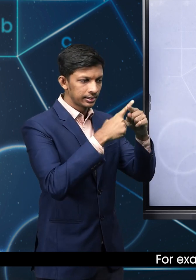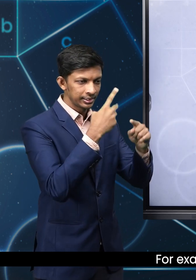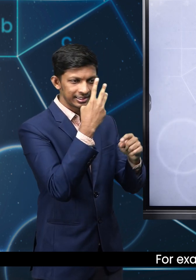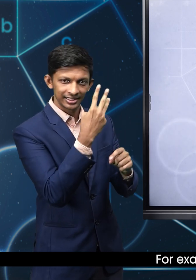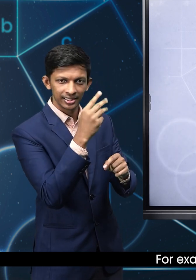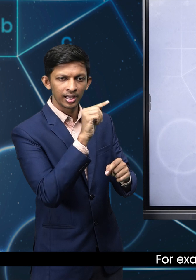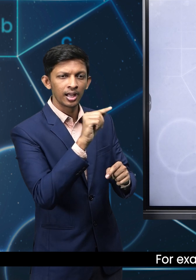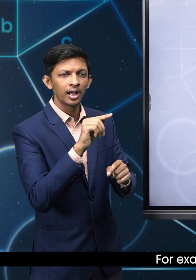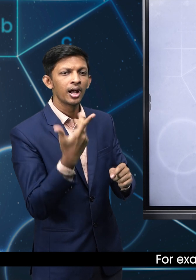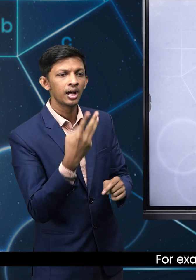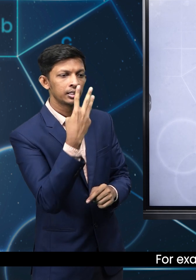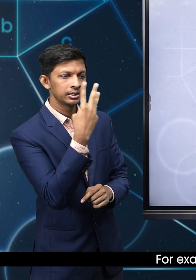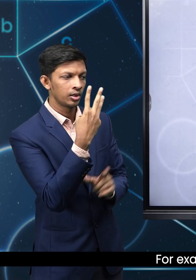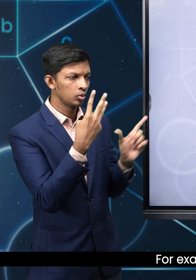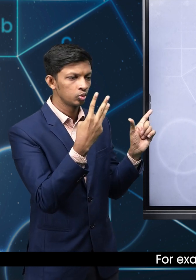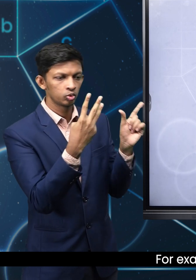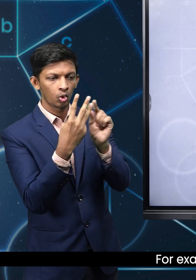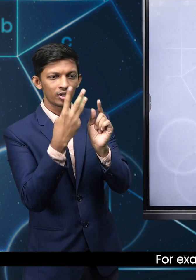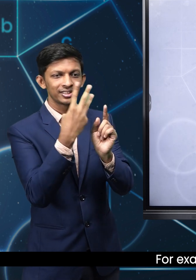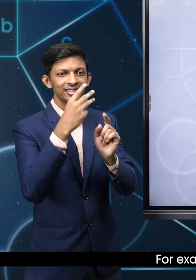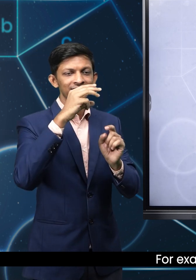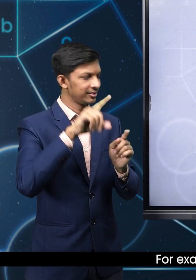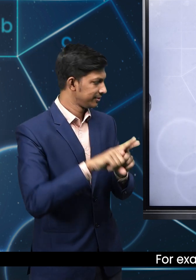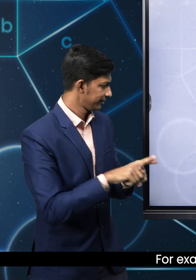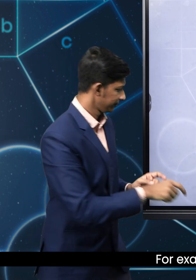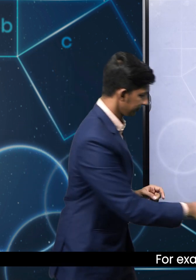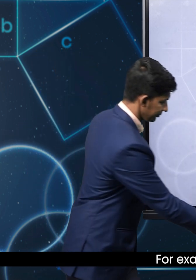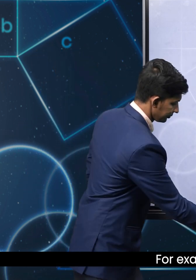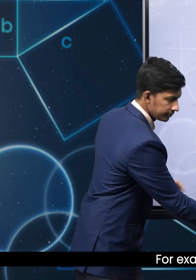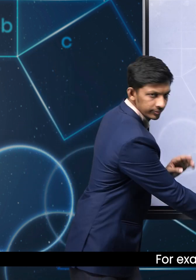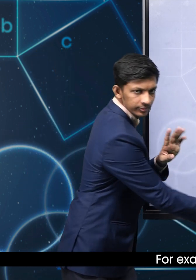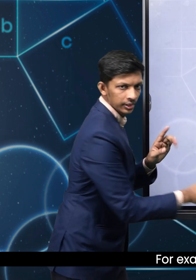into 3 is equal to 3 square is equal to 9.